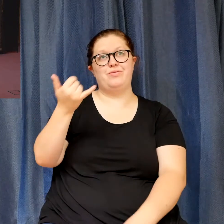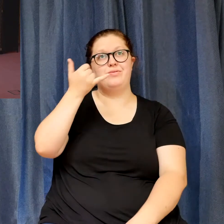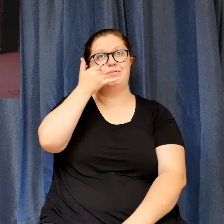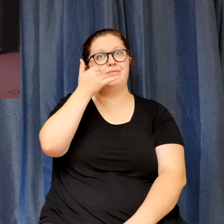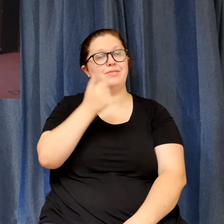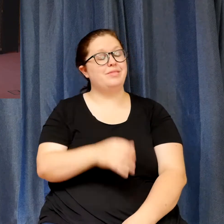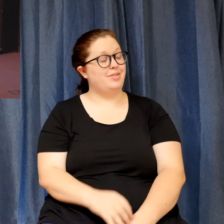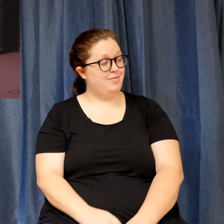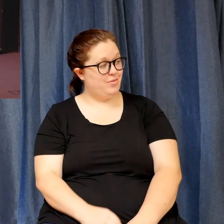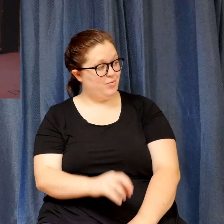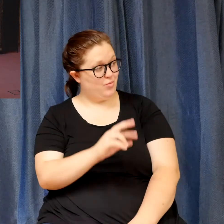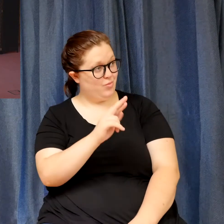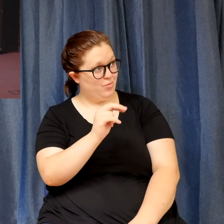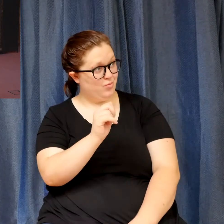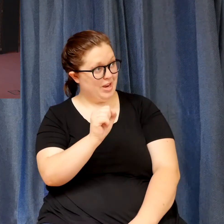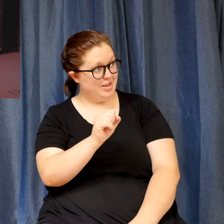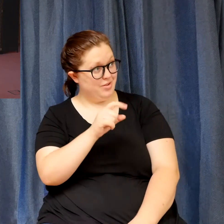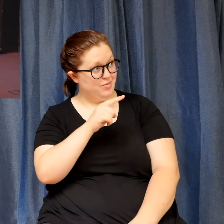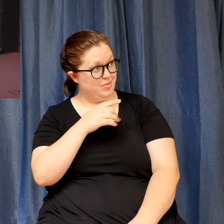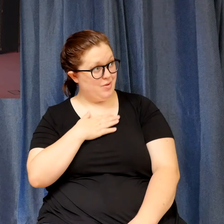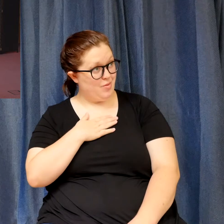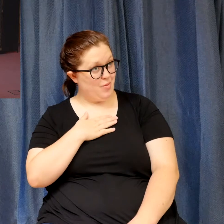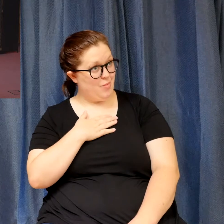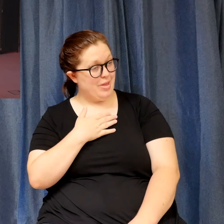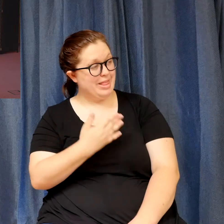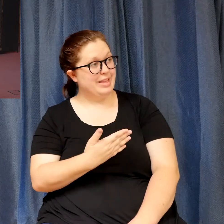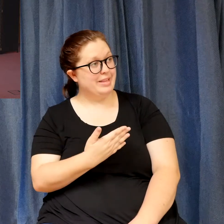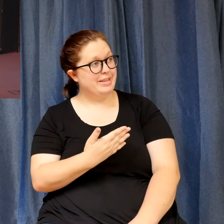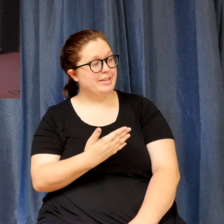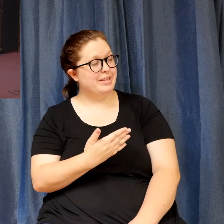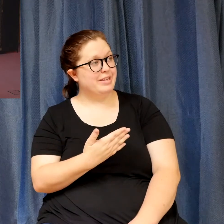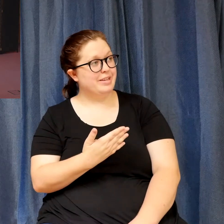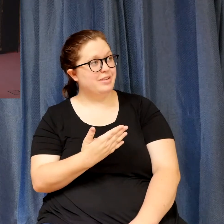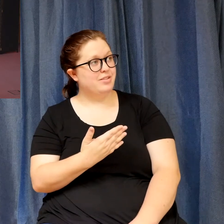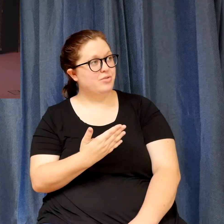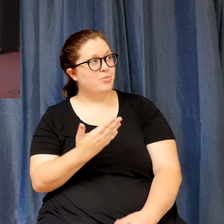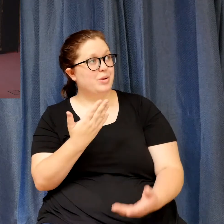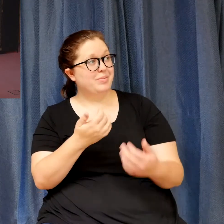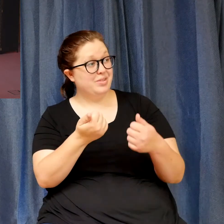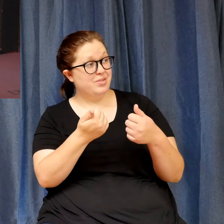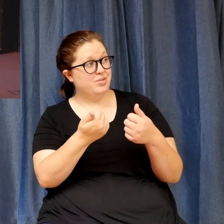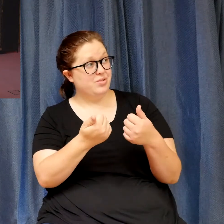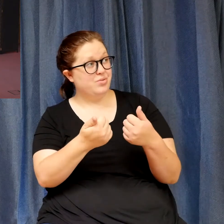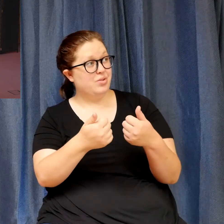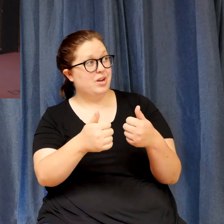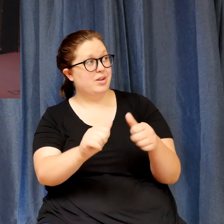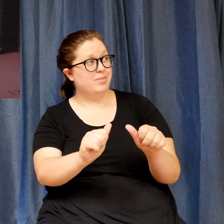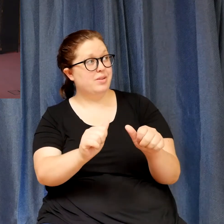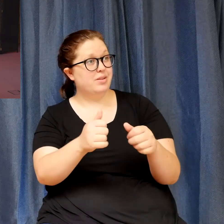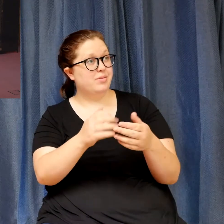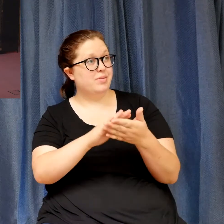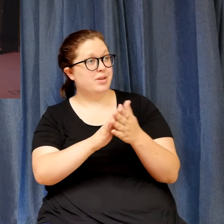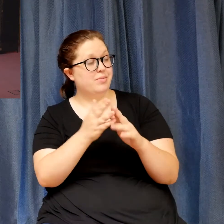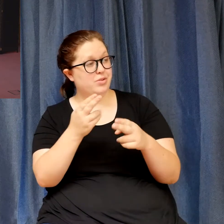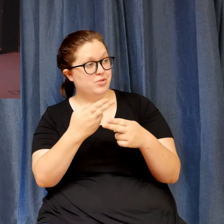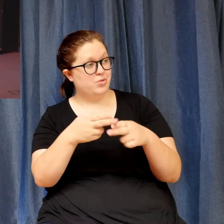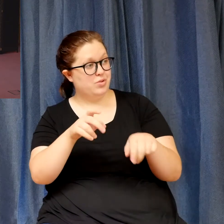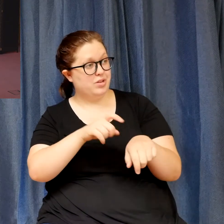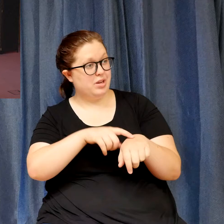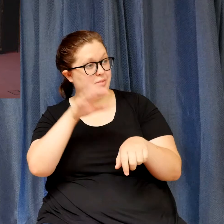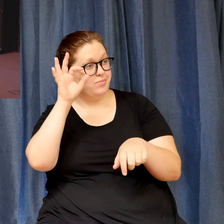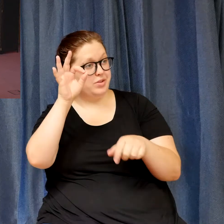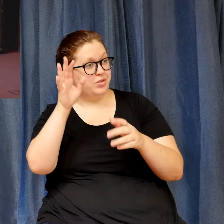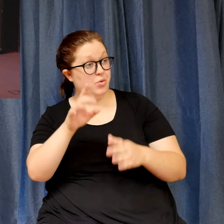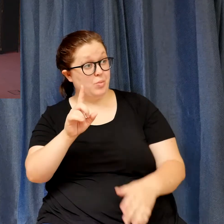calls me and says, Raz, would you be willing to entertain the idea of being an interim minister